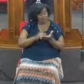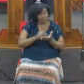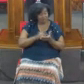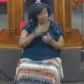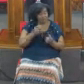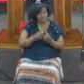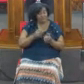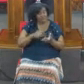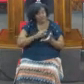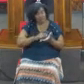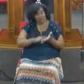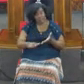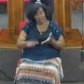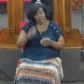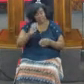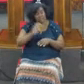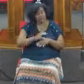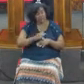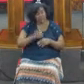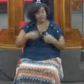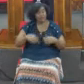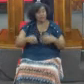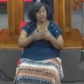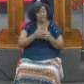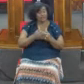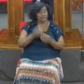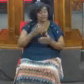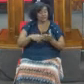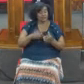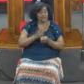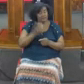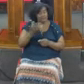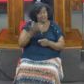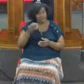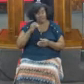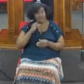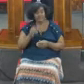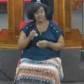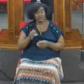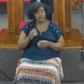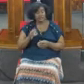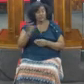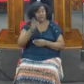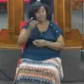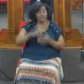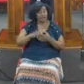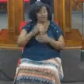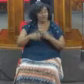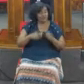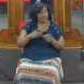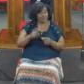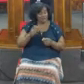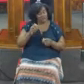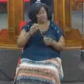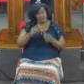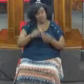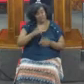week. Church, we have to get back to what the main thing is. Winning the people to Christ was so